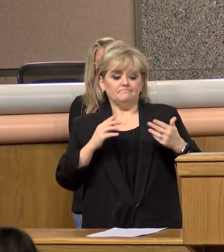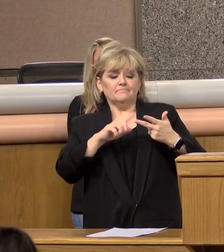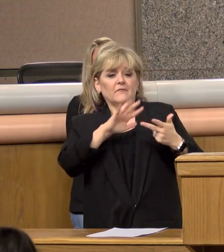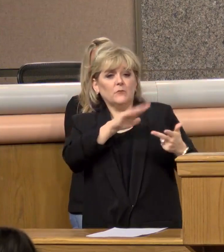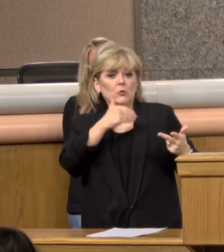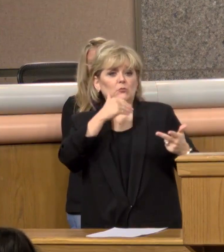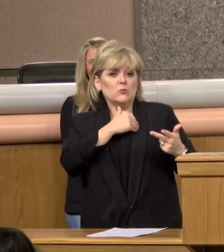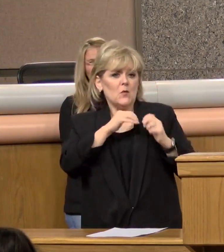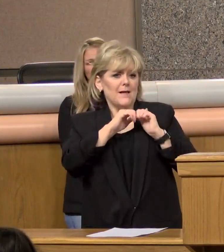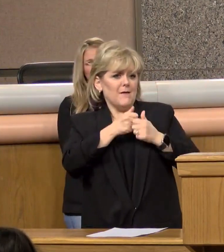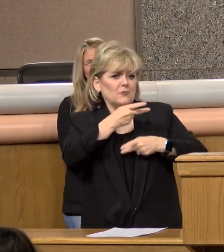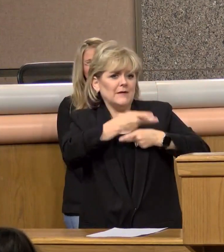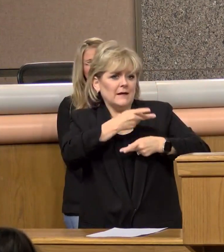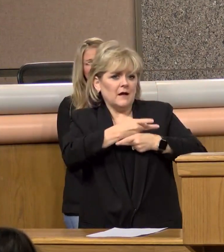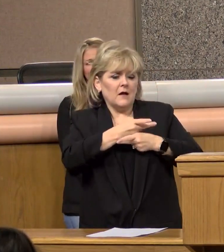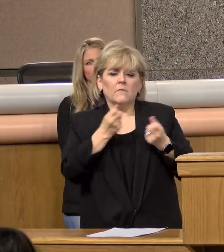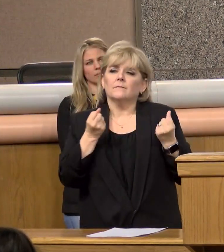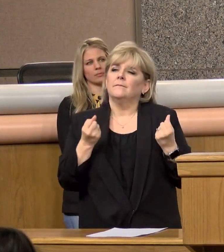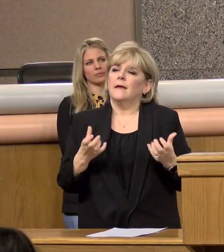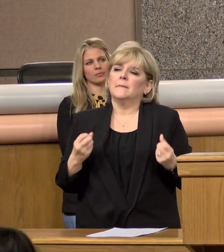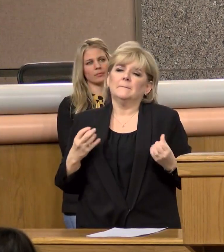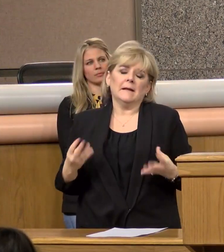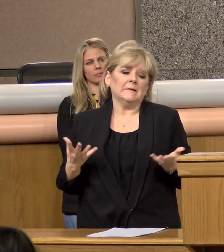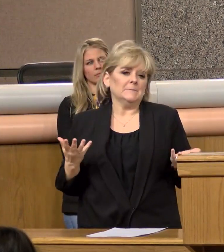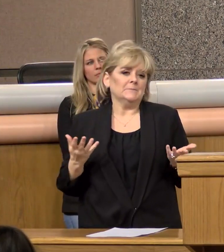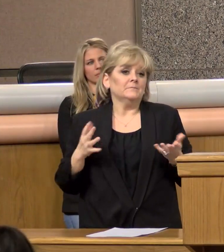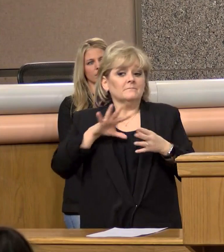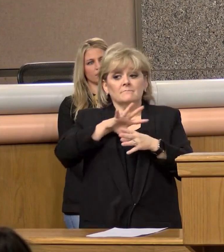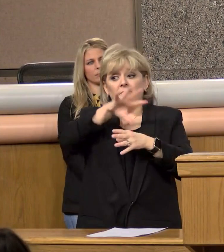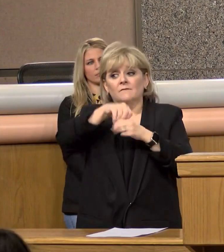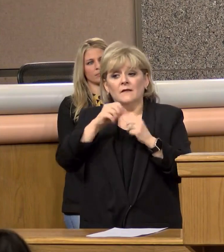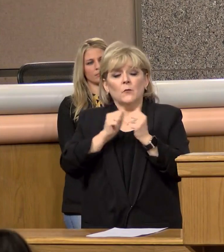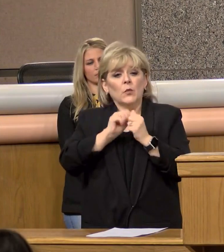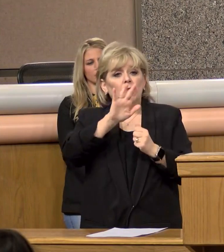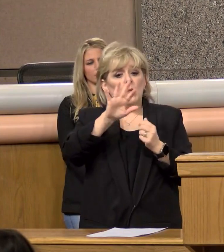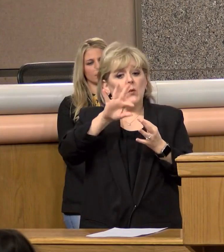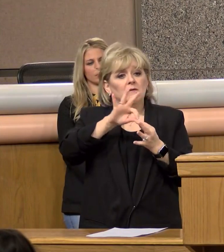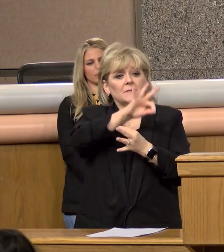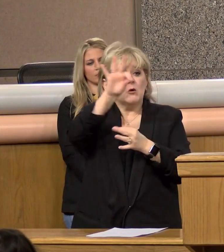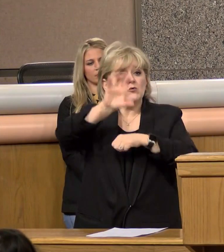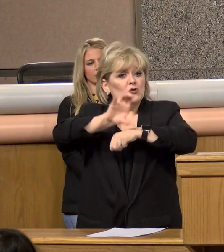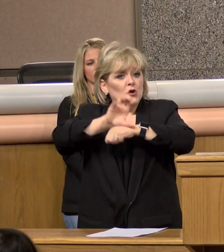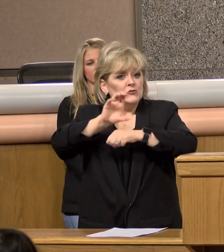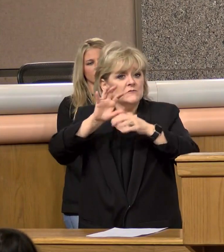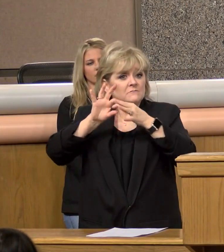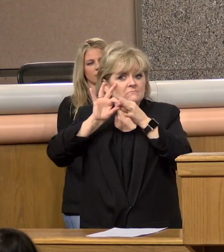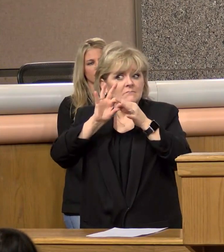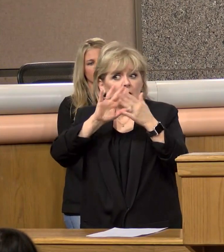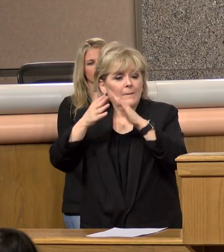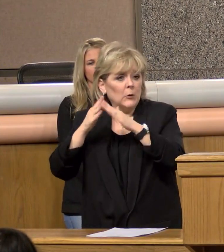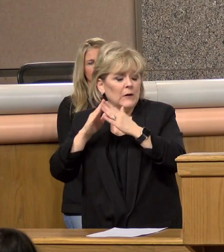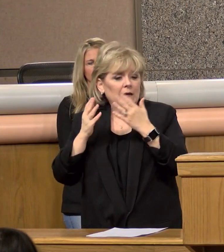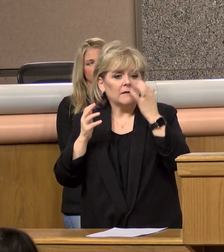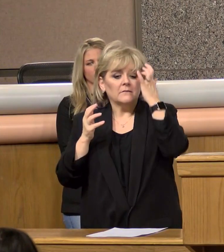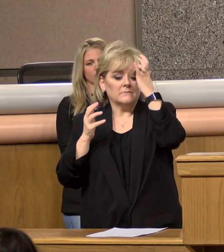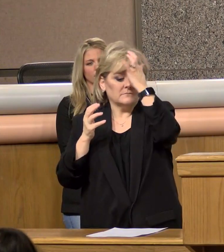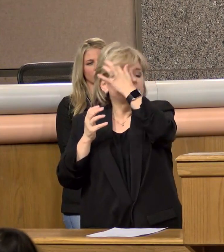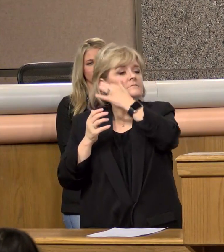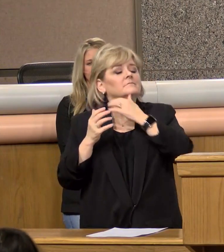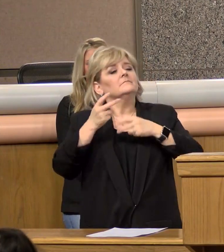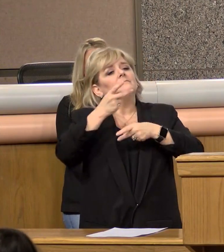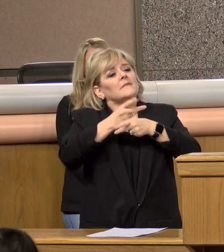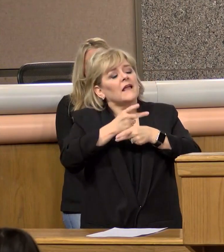things you can do. You can uh remain engaged with your with your spiritual community. Um taking care of your family